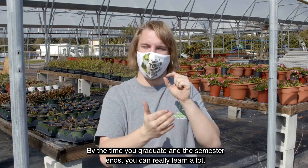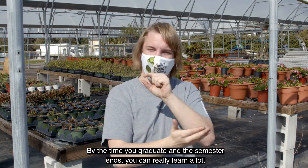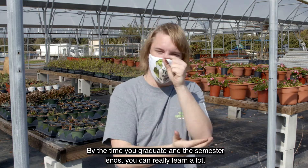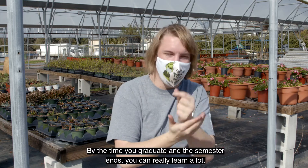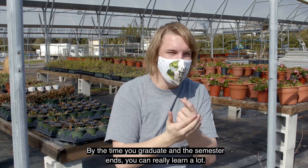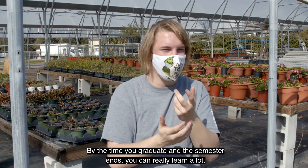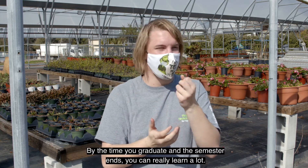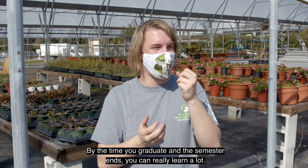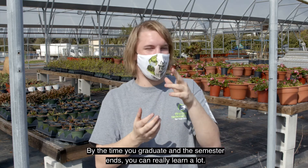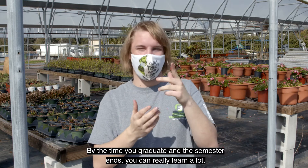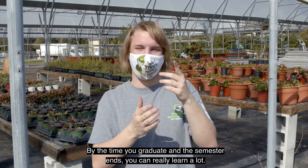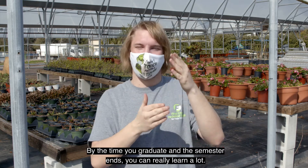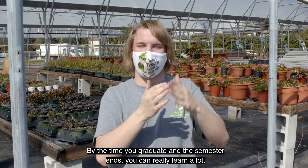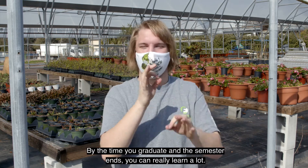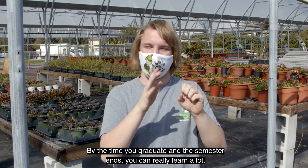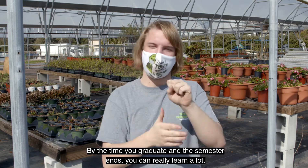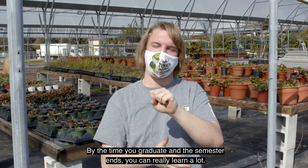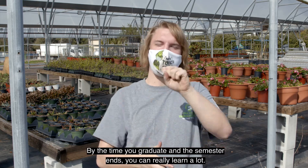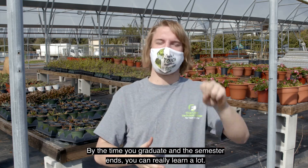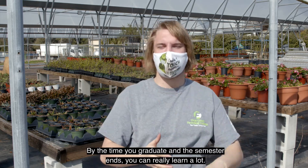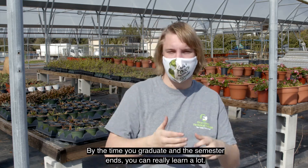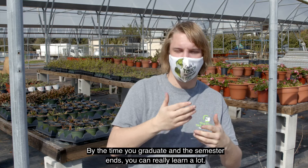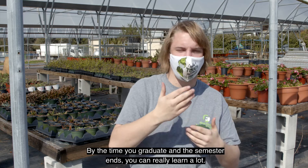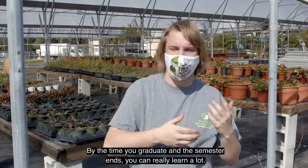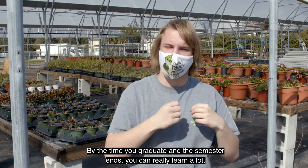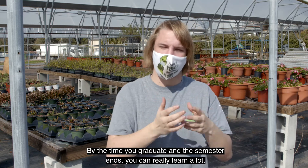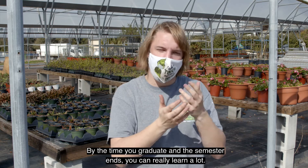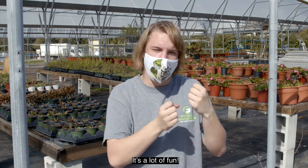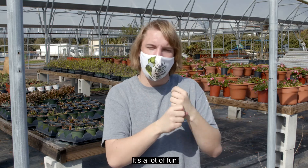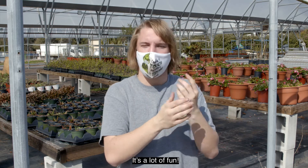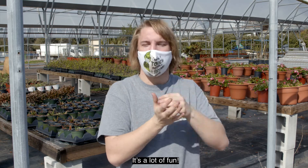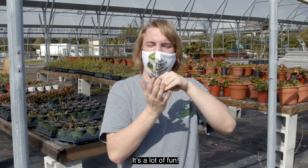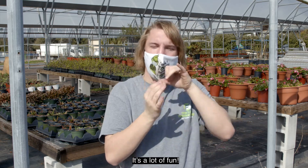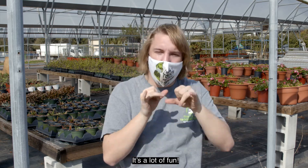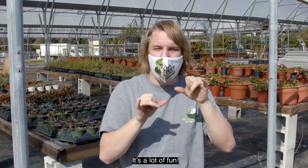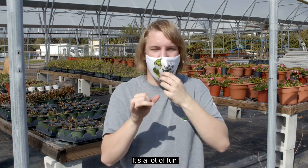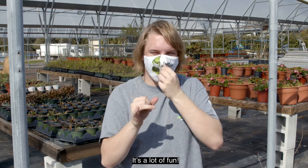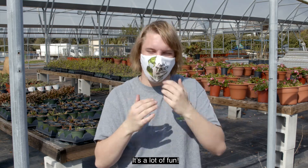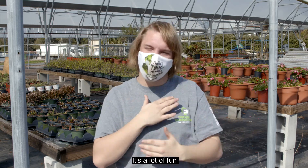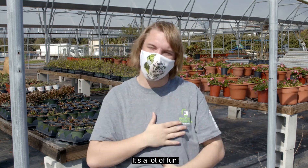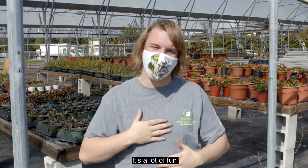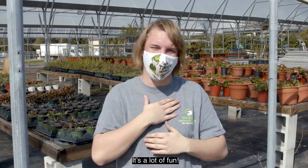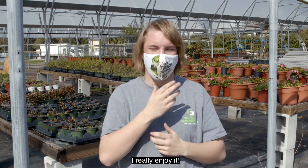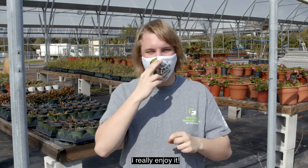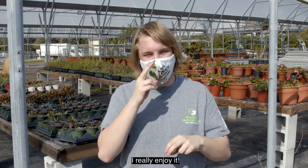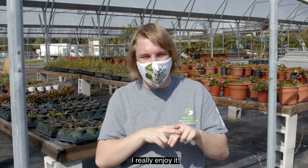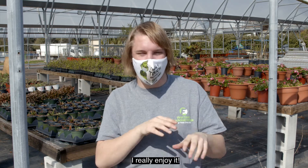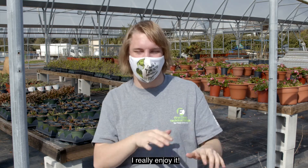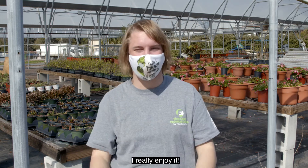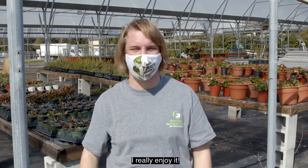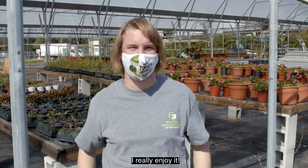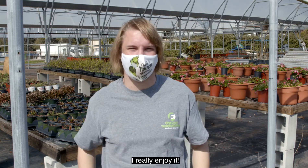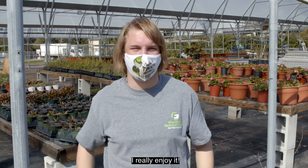By the time you graduate and the semester ends, you can really learn a lot. It's a lot of fun. I really enjoy